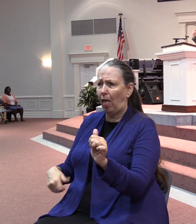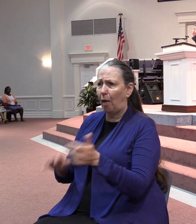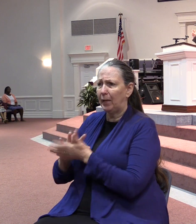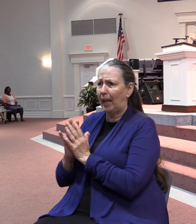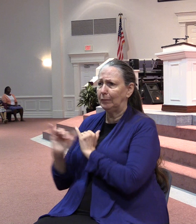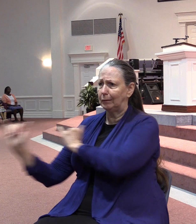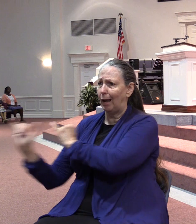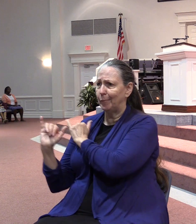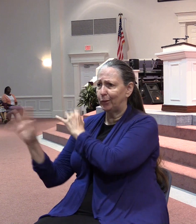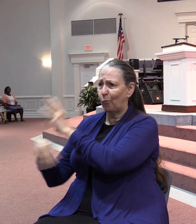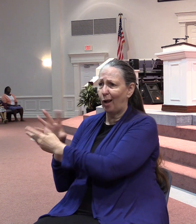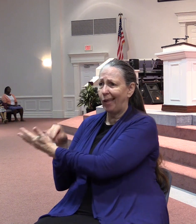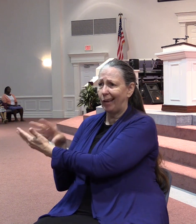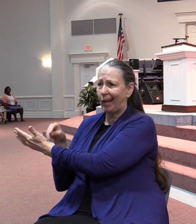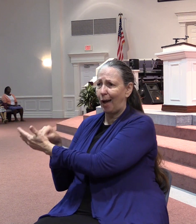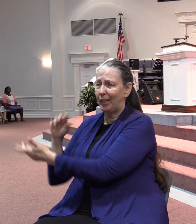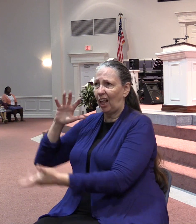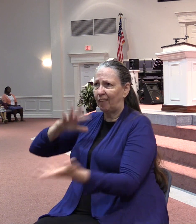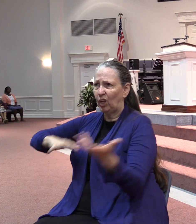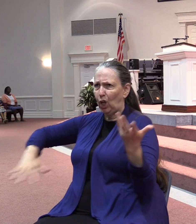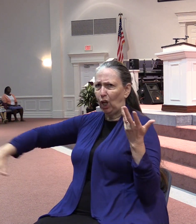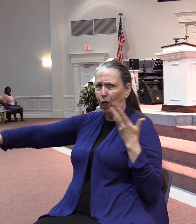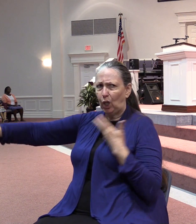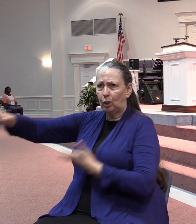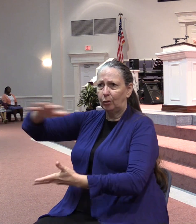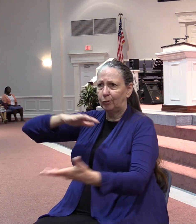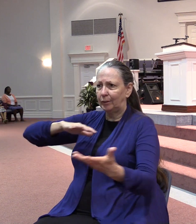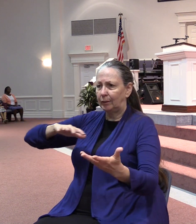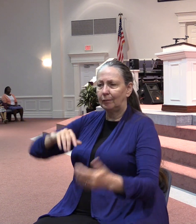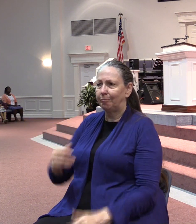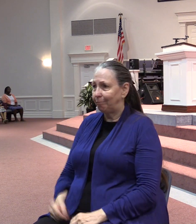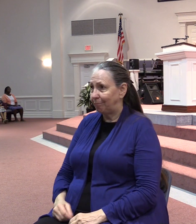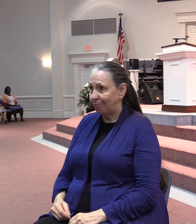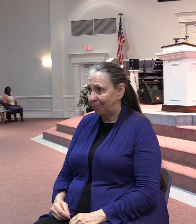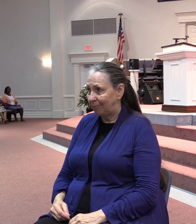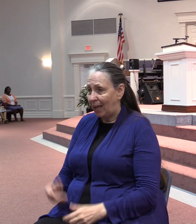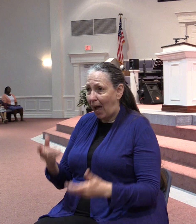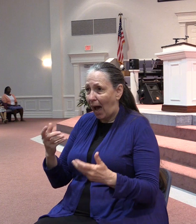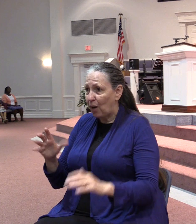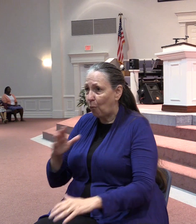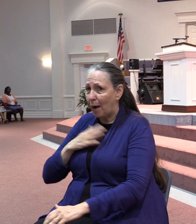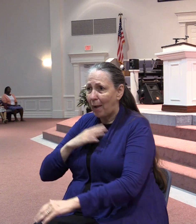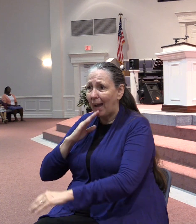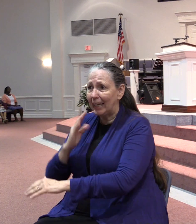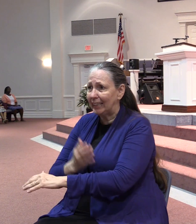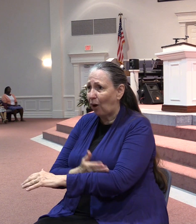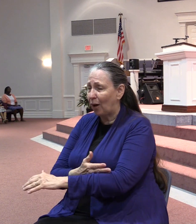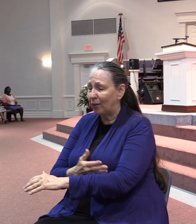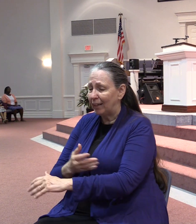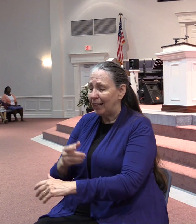carnality and confusion. I don't want to make it easy for my daughter to sin.